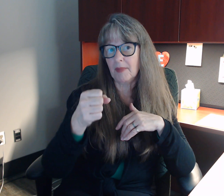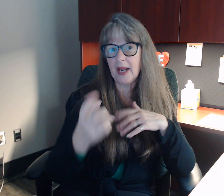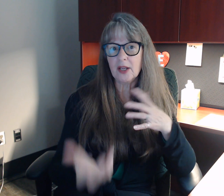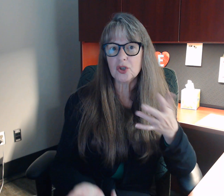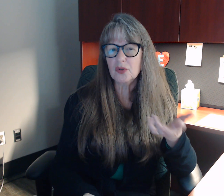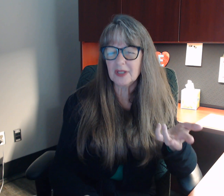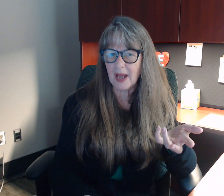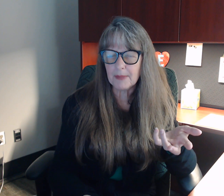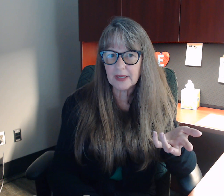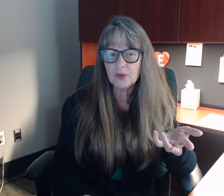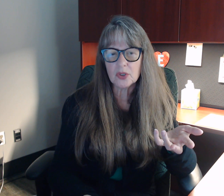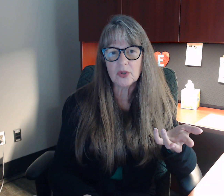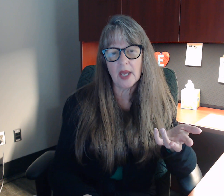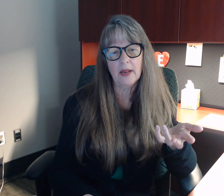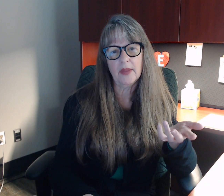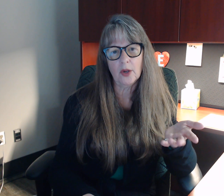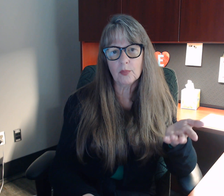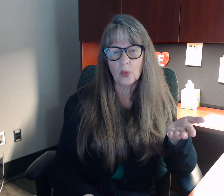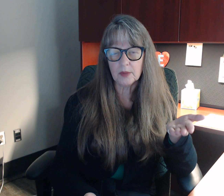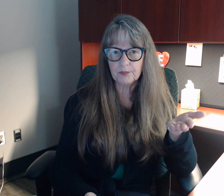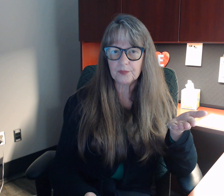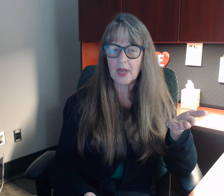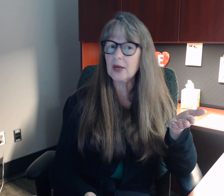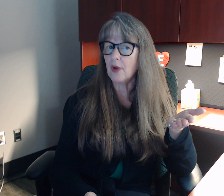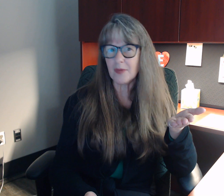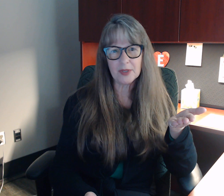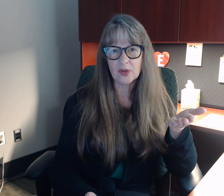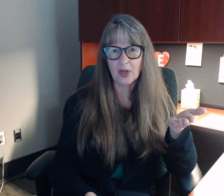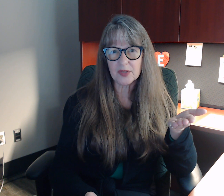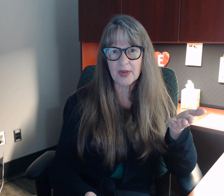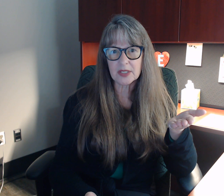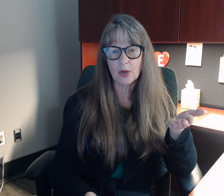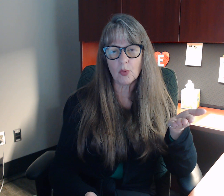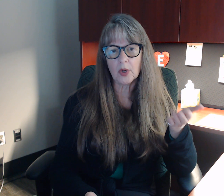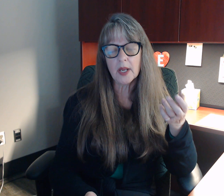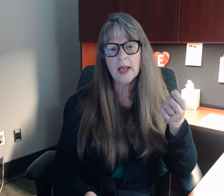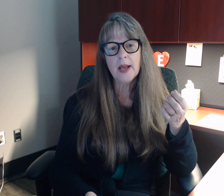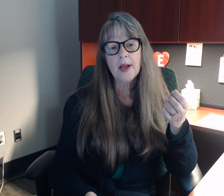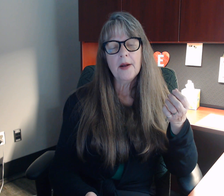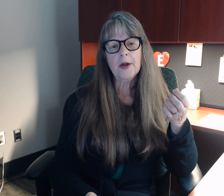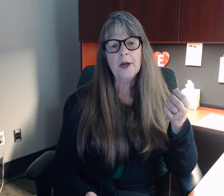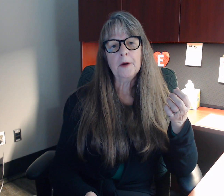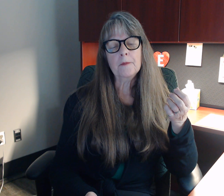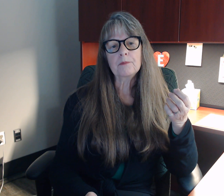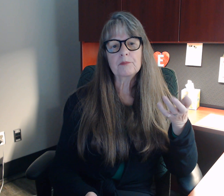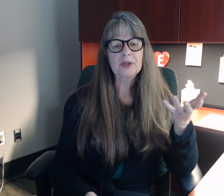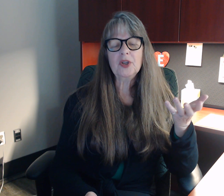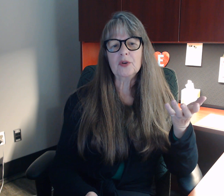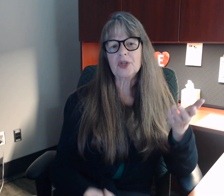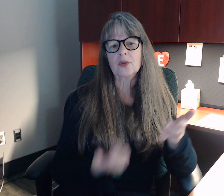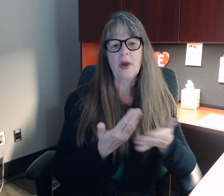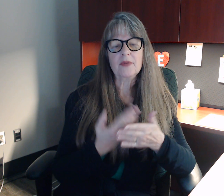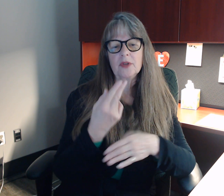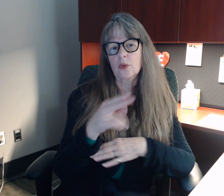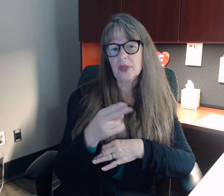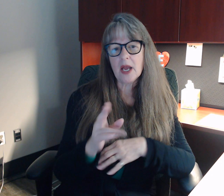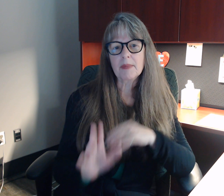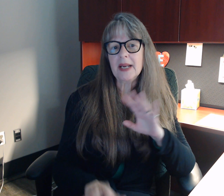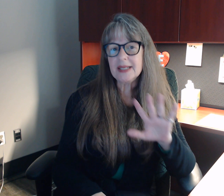bandit, because I believe you can do that in the airport. I don't know, I haven't been to the Las Vegas airport. But, she had arrived at the hotel, but I didn't